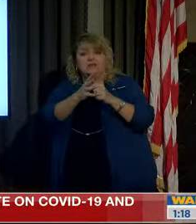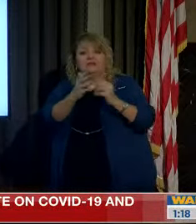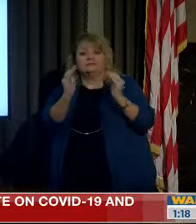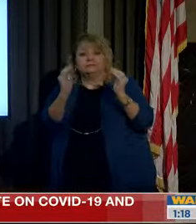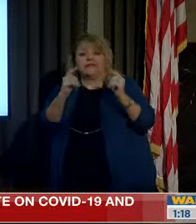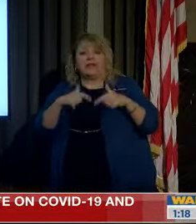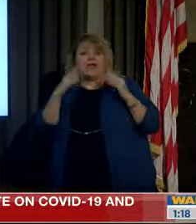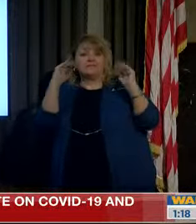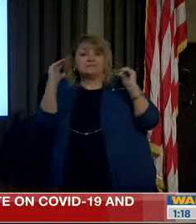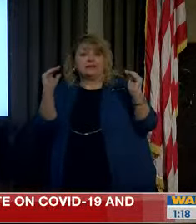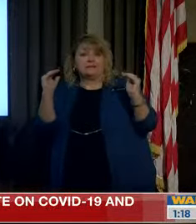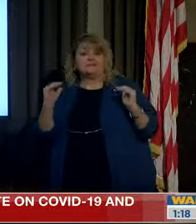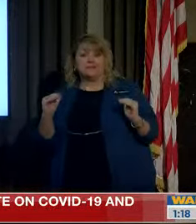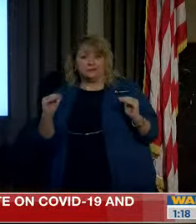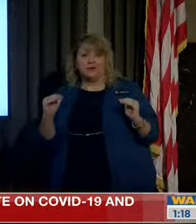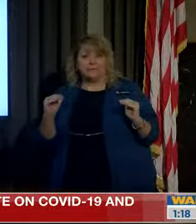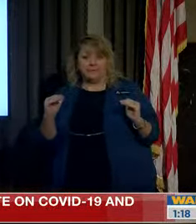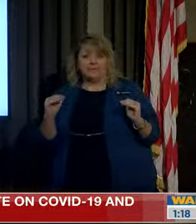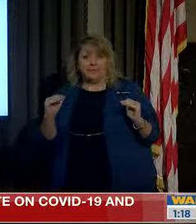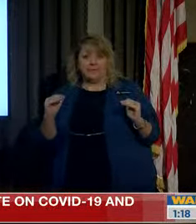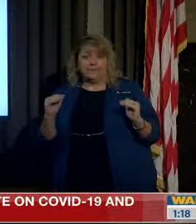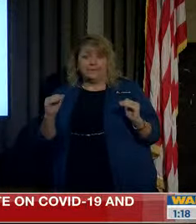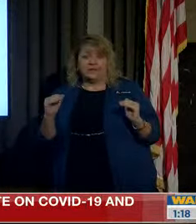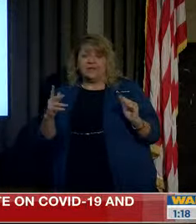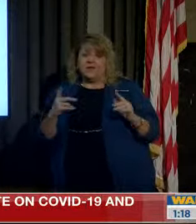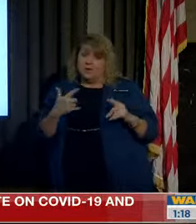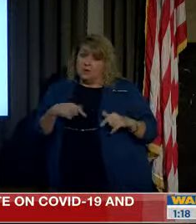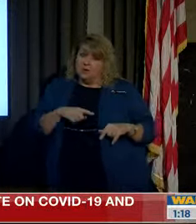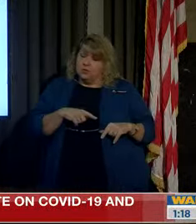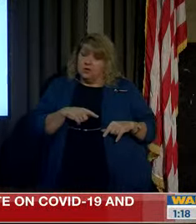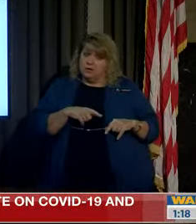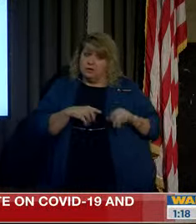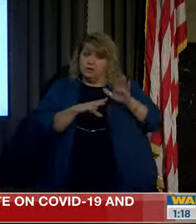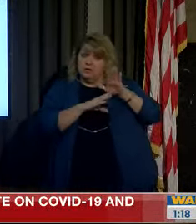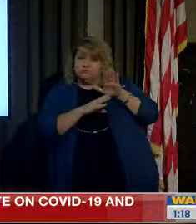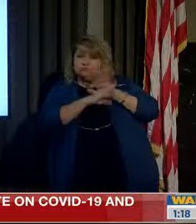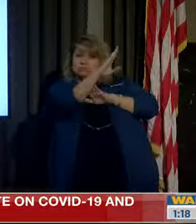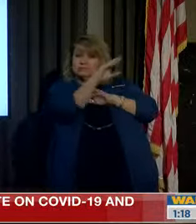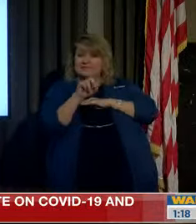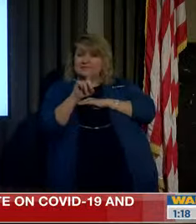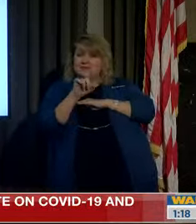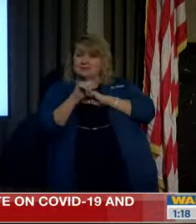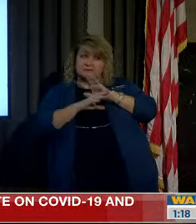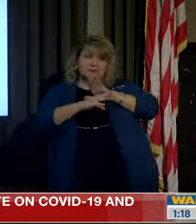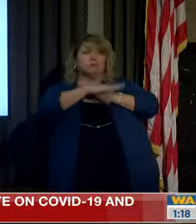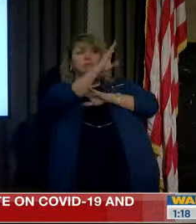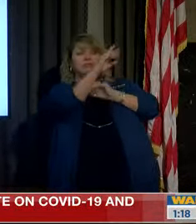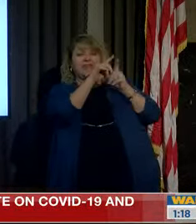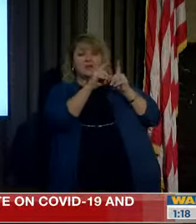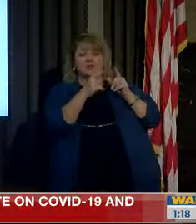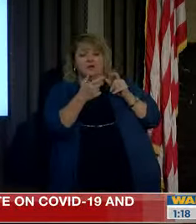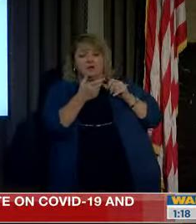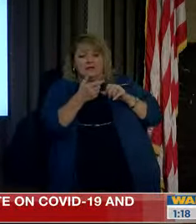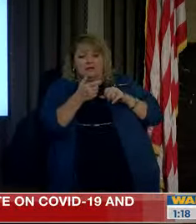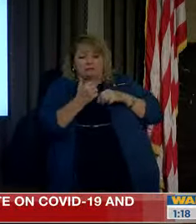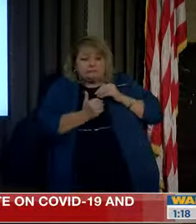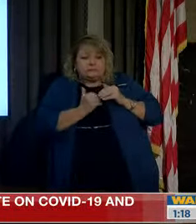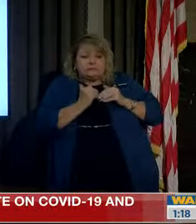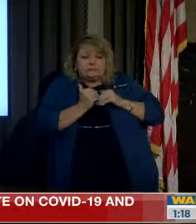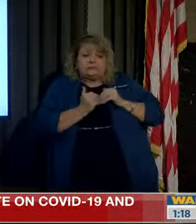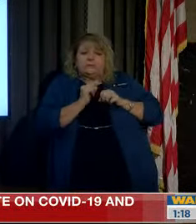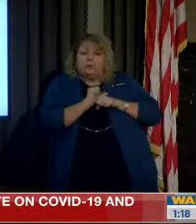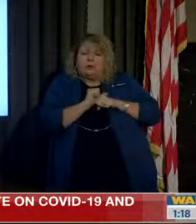encouraged that we are making good progress coming out of this Delta surge, but we're not out of the